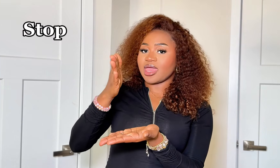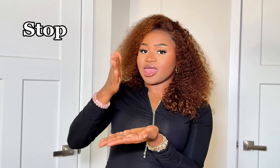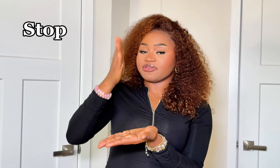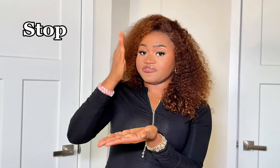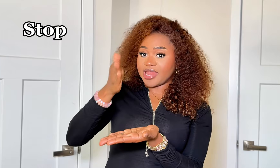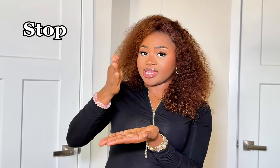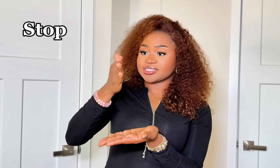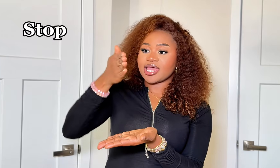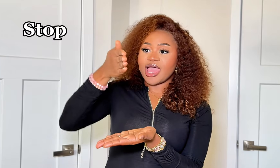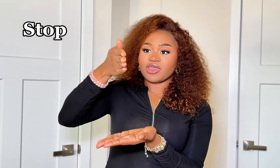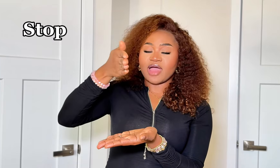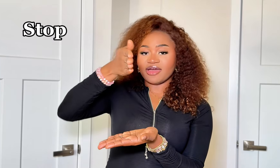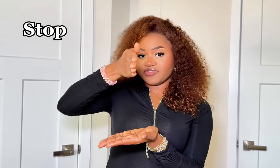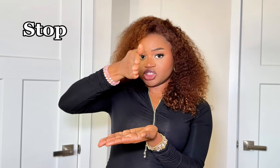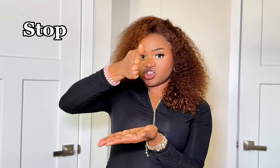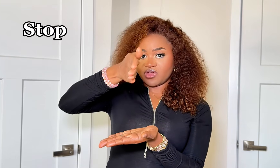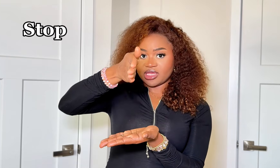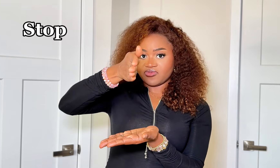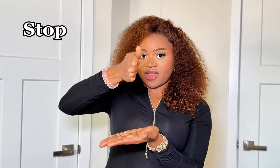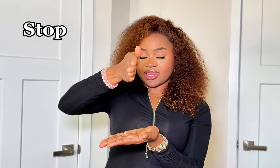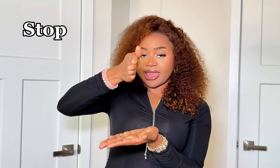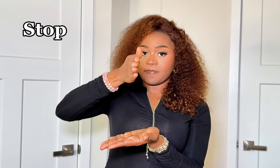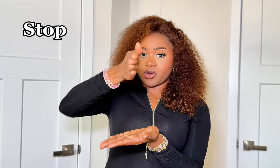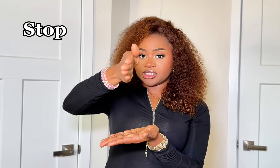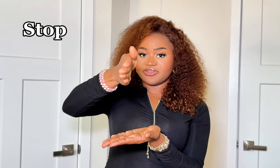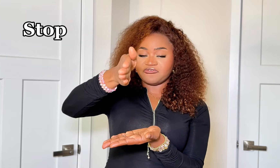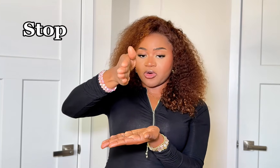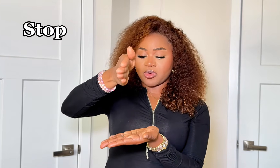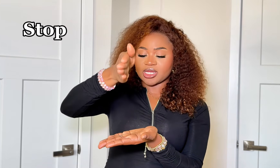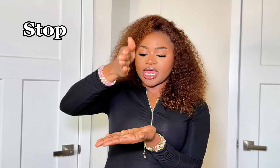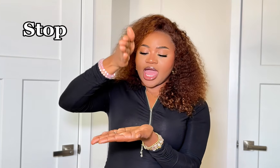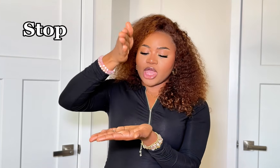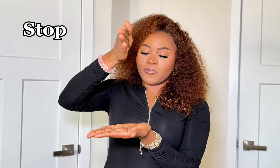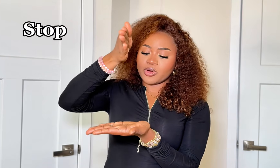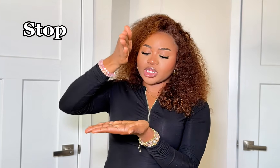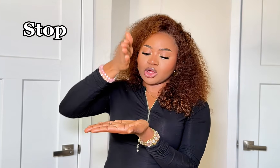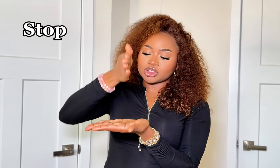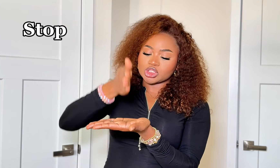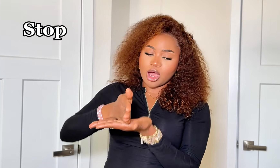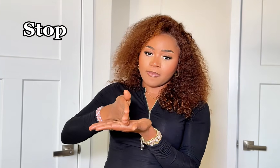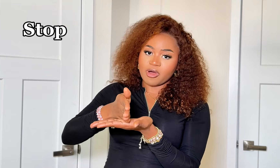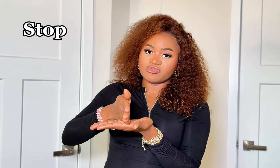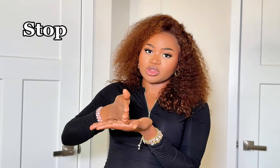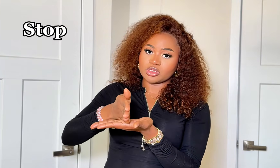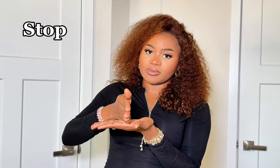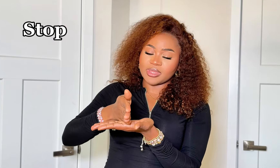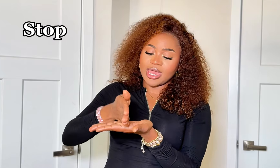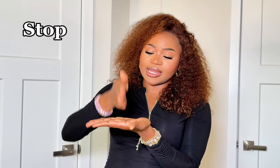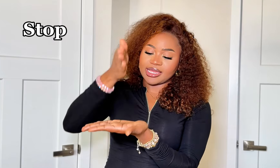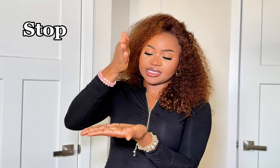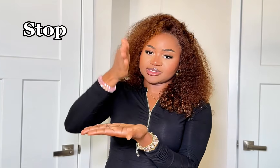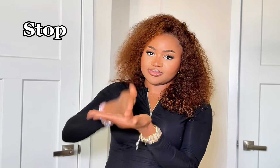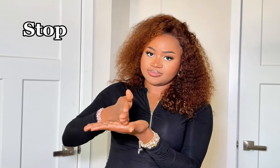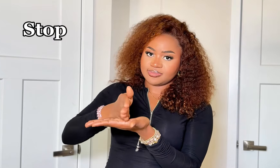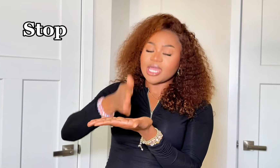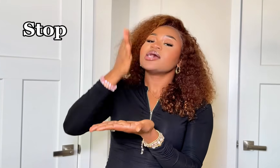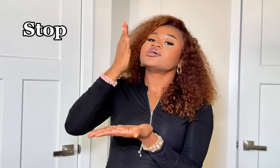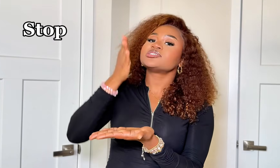hand flat and you have it straight, right? Like pointing forward, and you put it on top of the non-dominant hand like this.